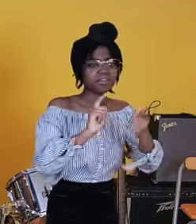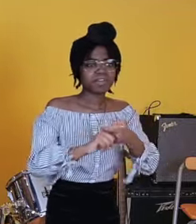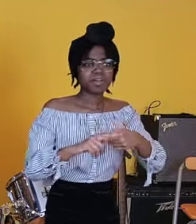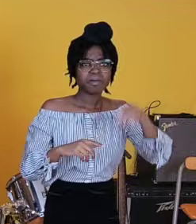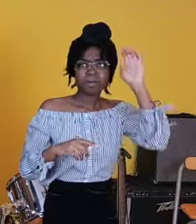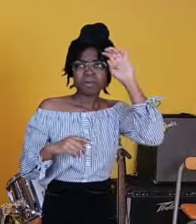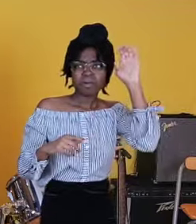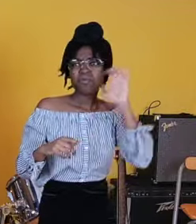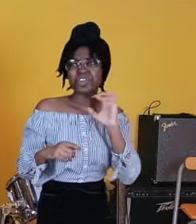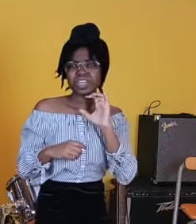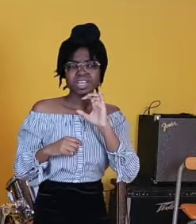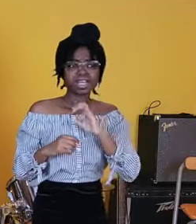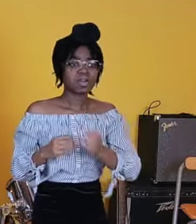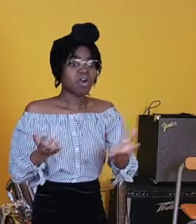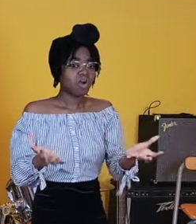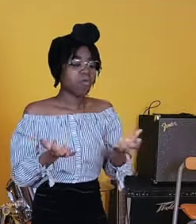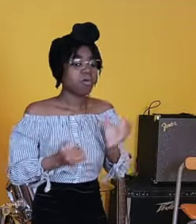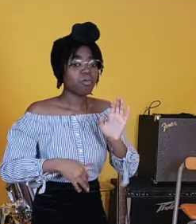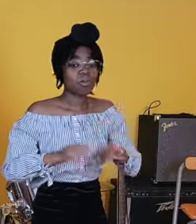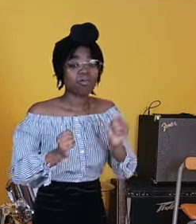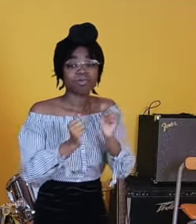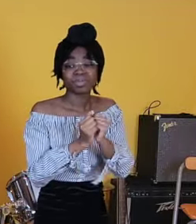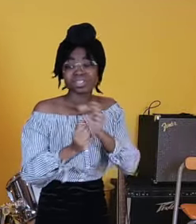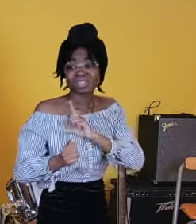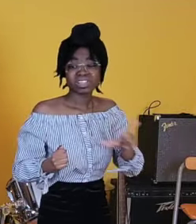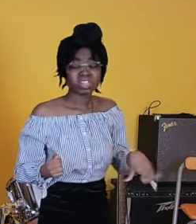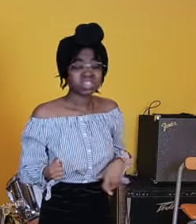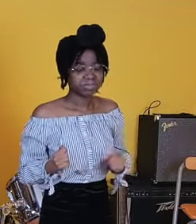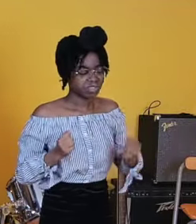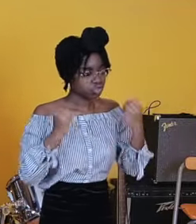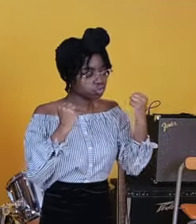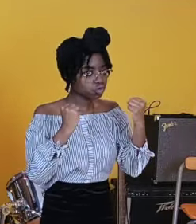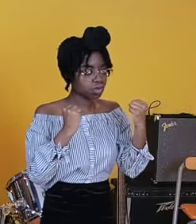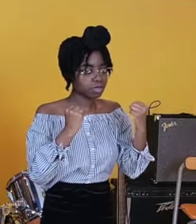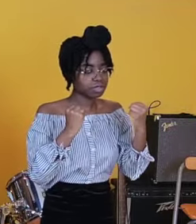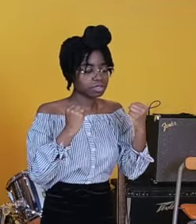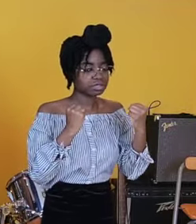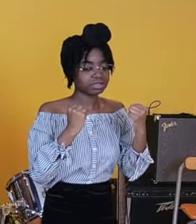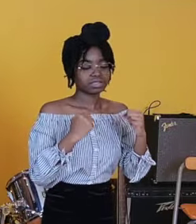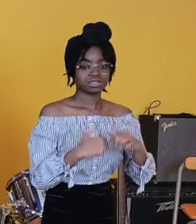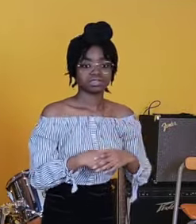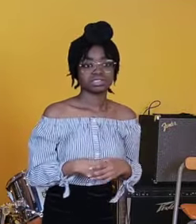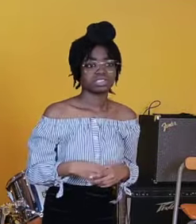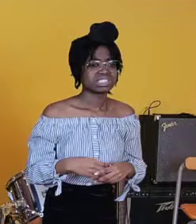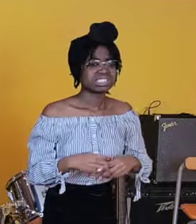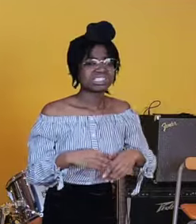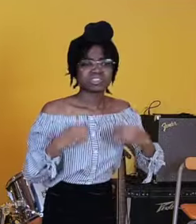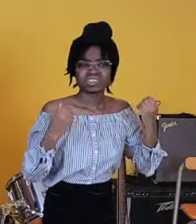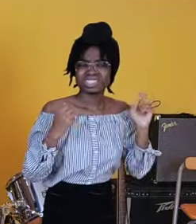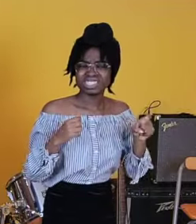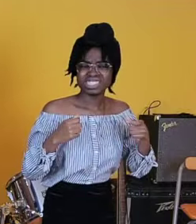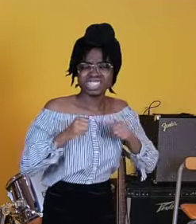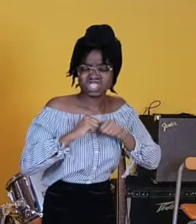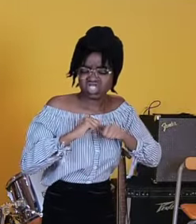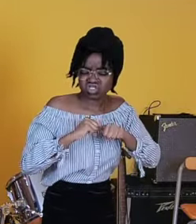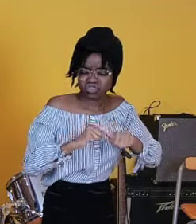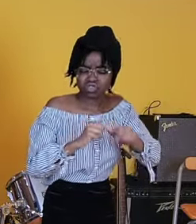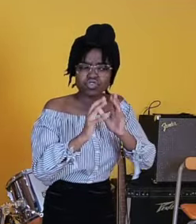Lord will be better than it is today. So let us not give up on praying for our loved ones, no matter how difficult it is, no matter how